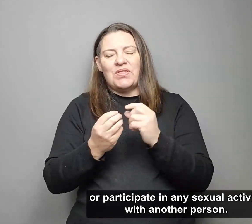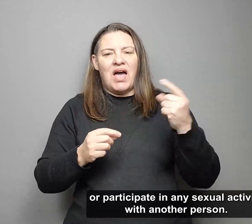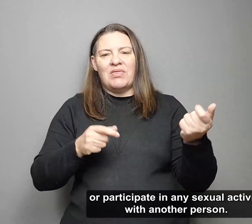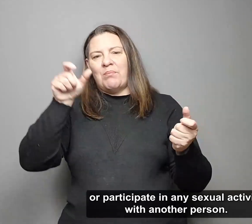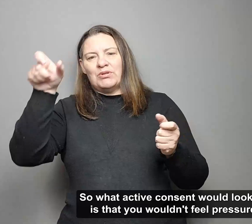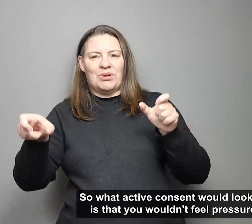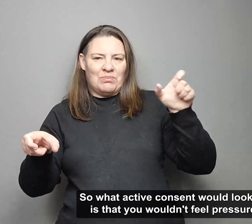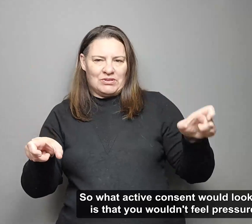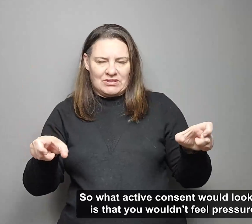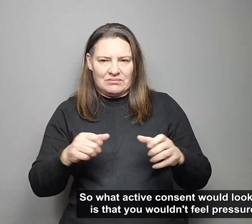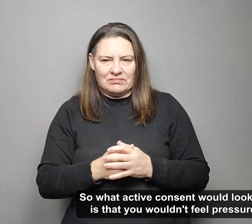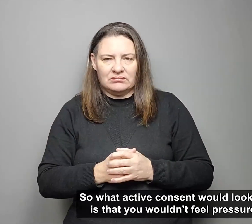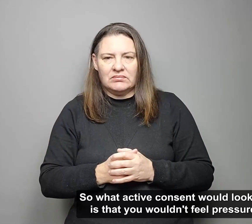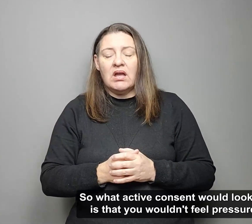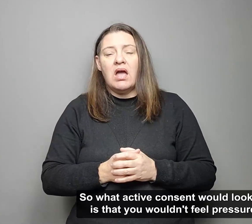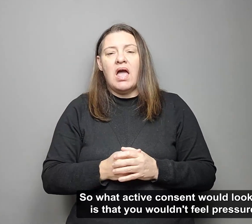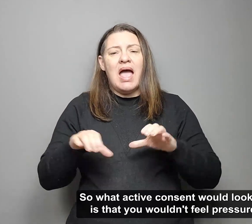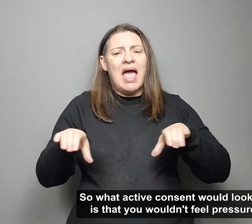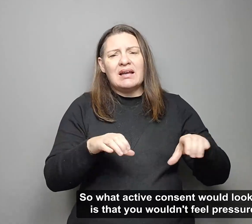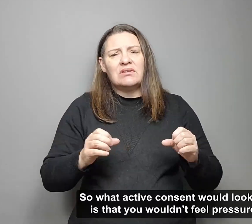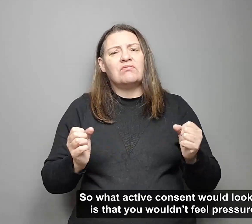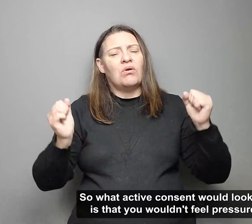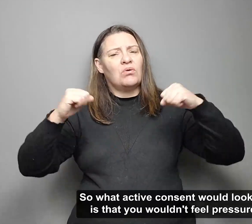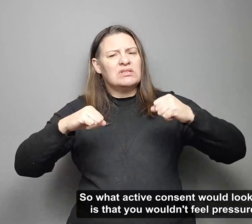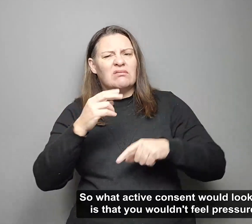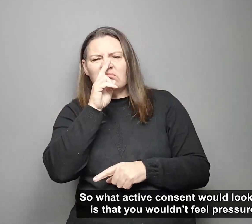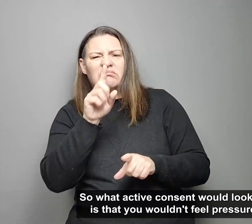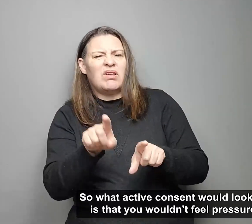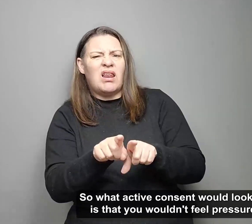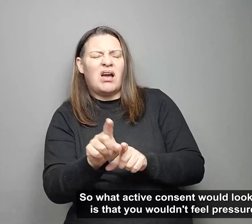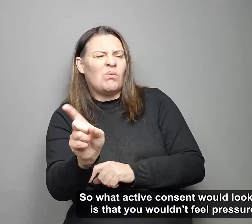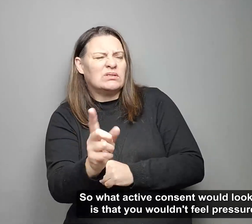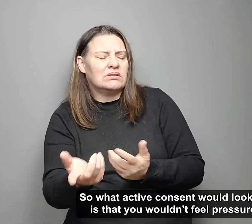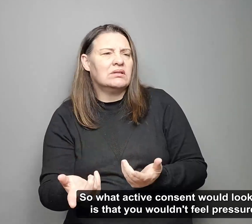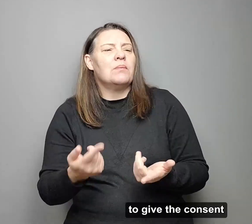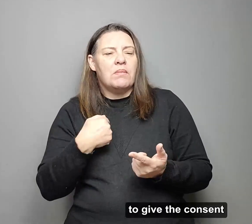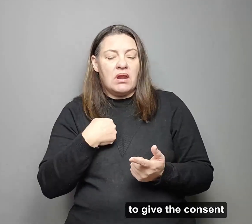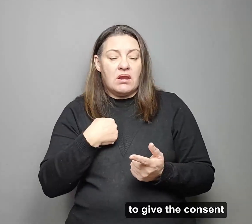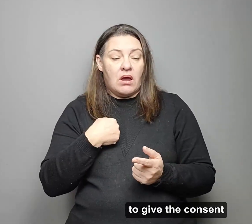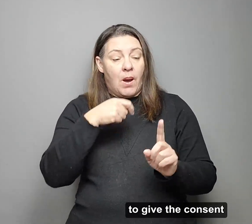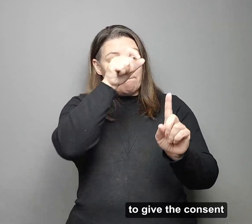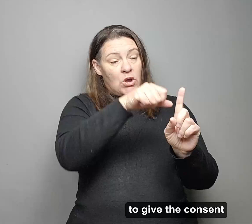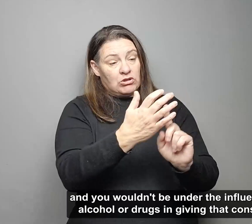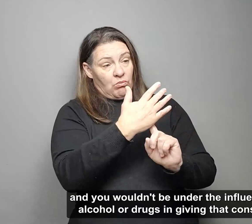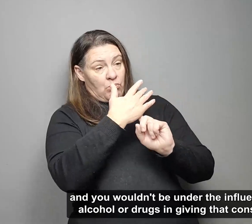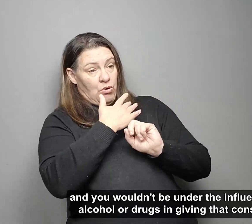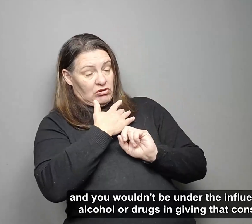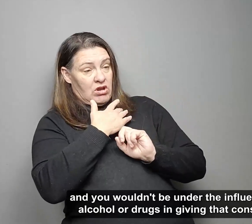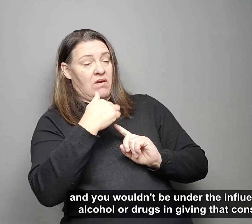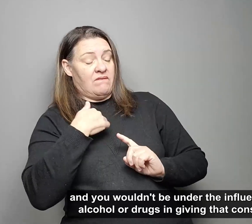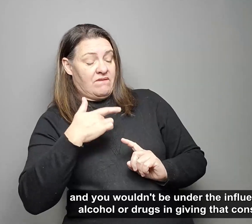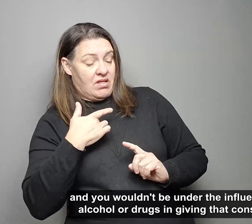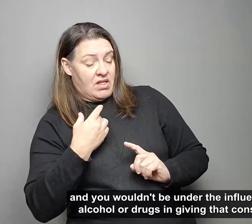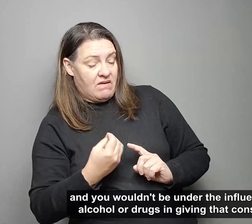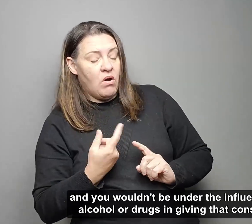person. So what active consent would look like is that you wouldn't feel pressured to give the consent, and you wouldn't